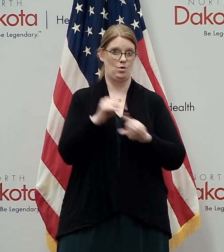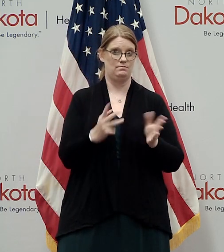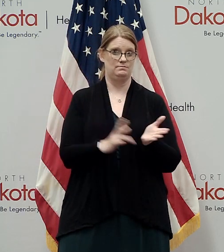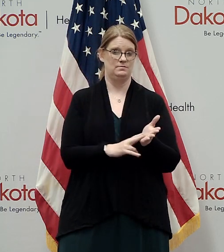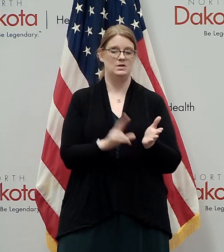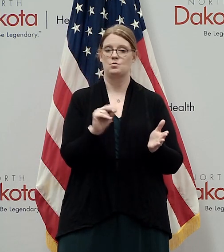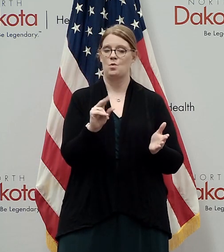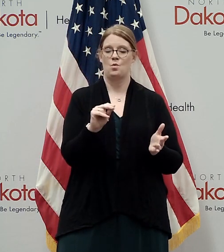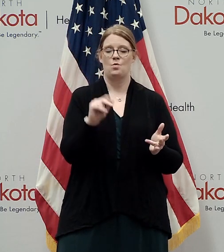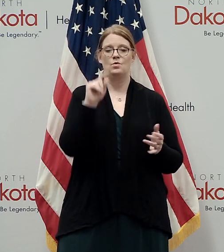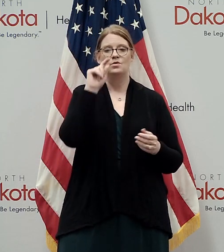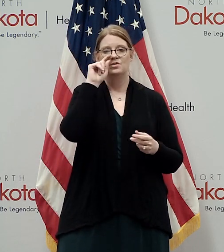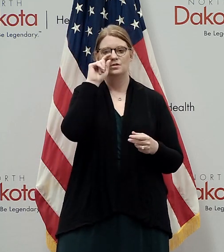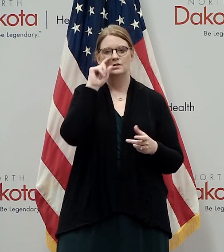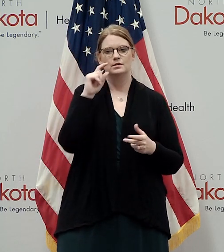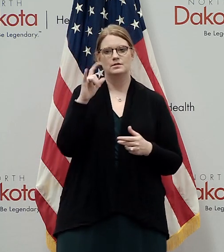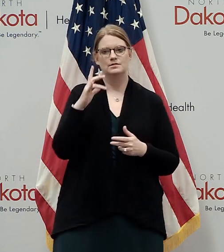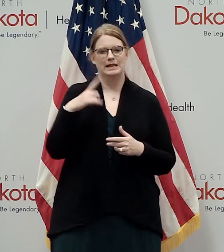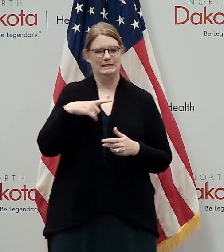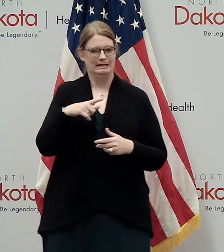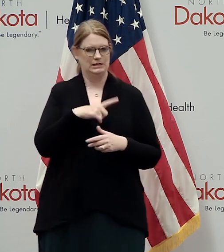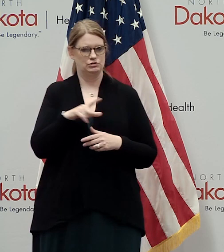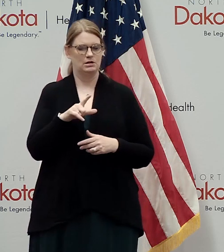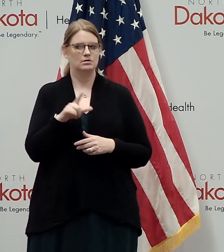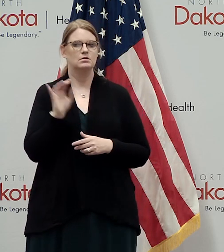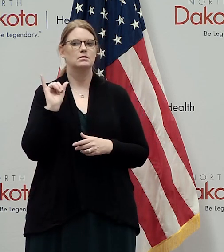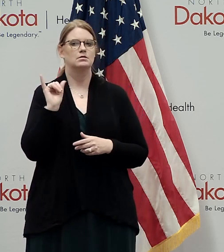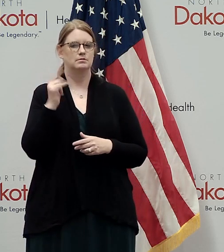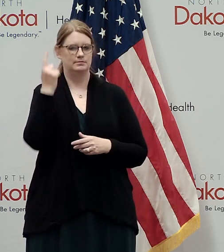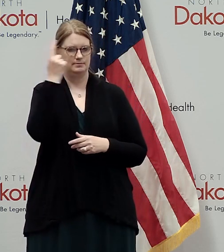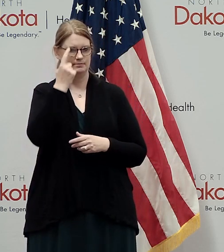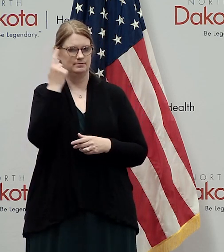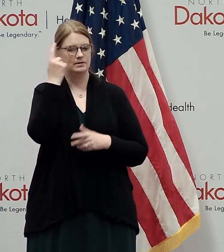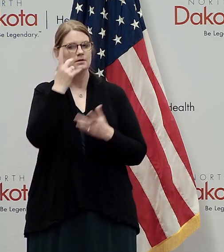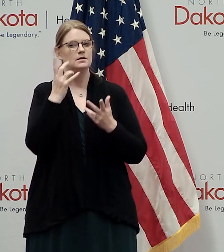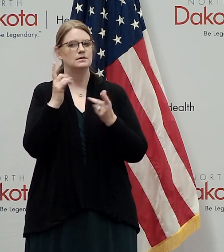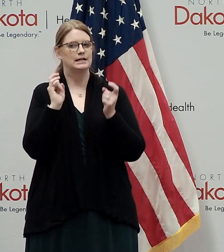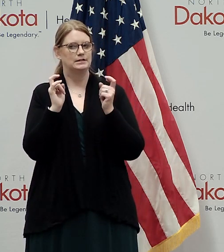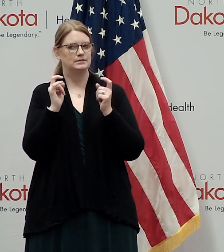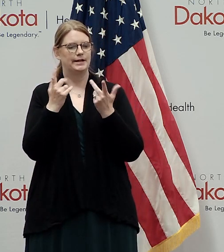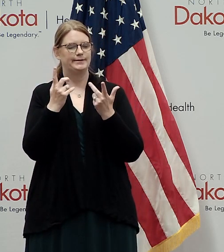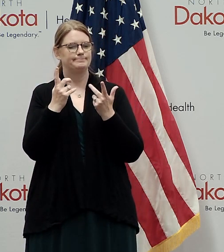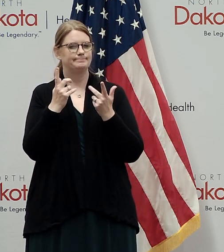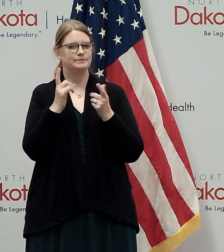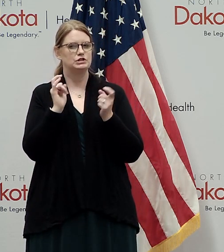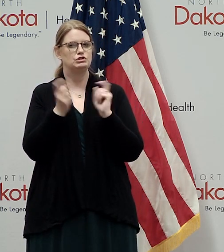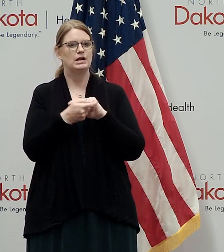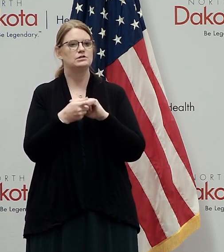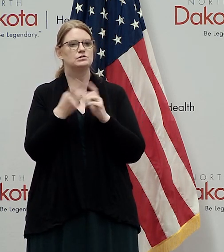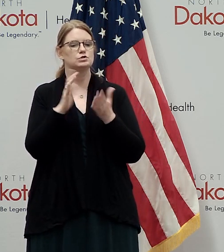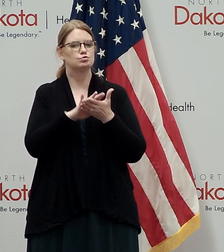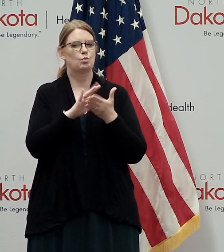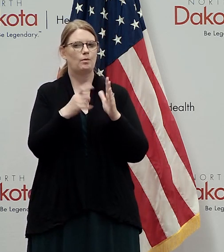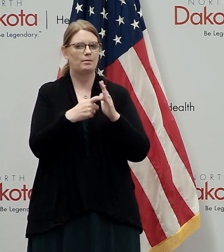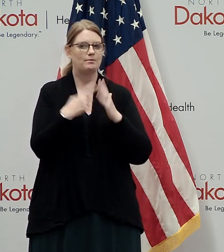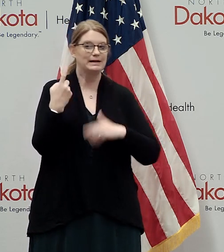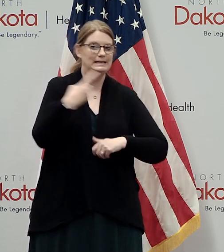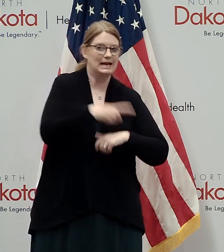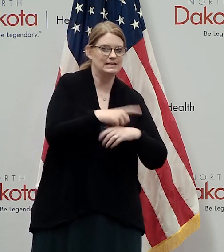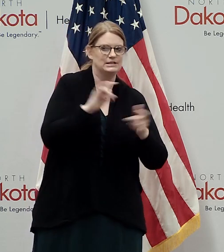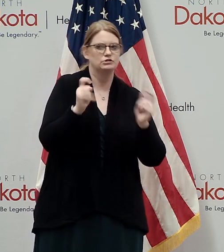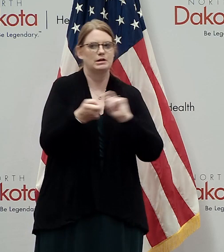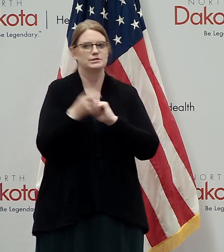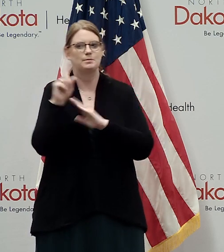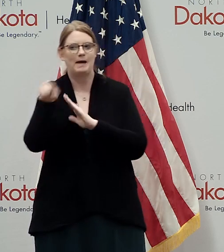the legislature wisely changed the school requirements from days to hours, and as Superintendent Baesler